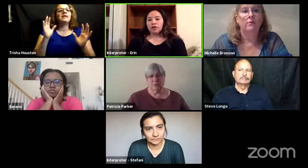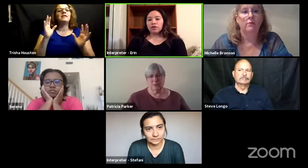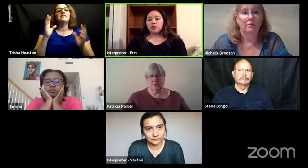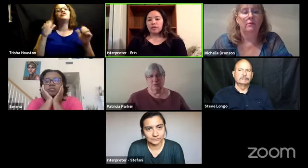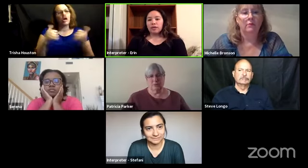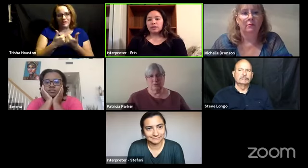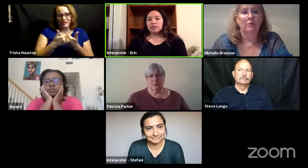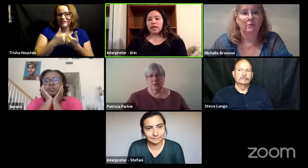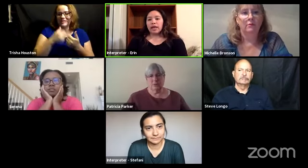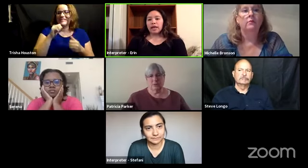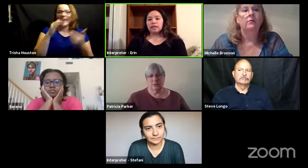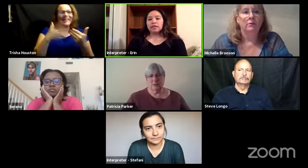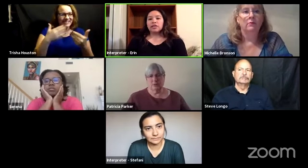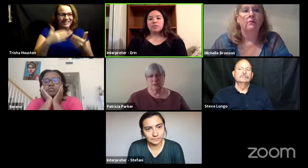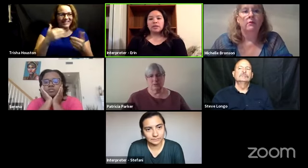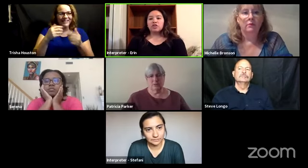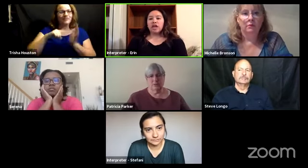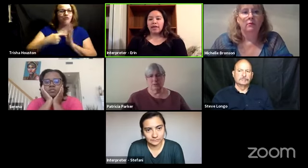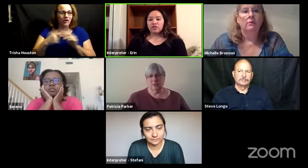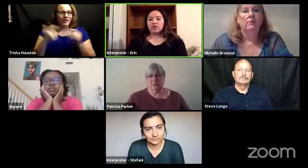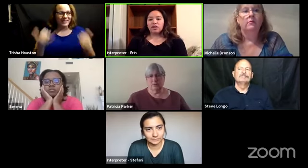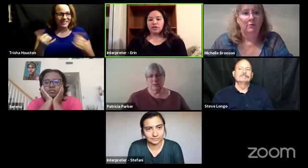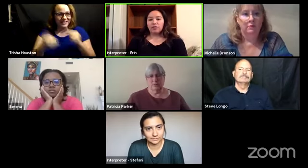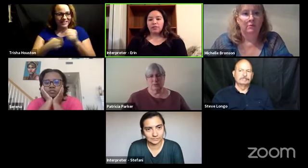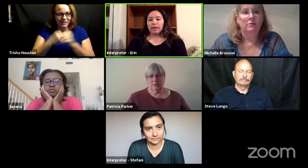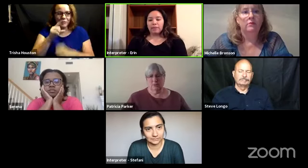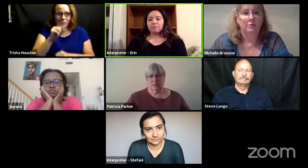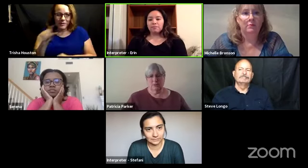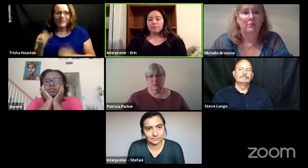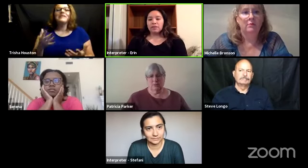2 weeks, and it's been a challenging year for me.